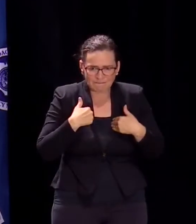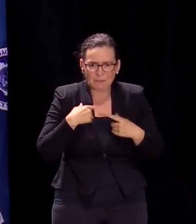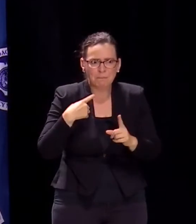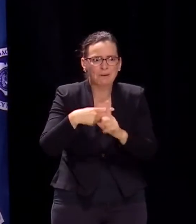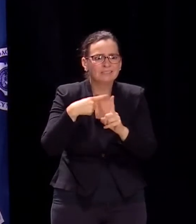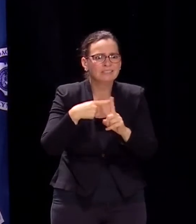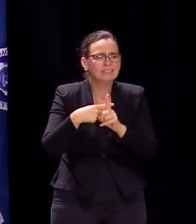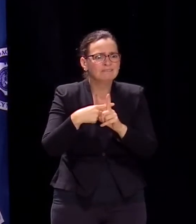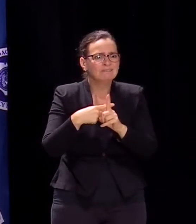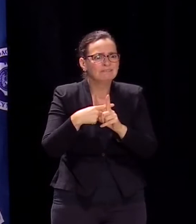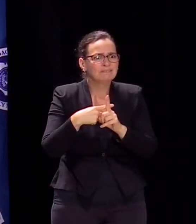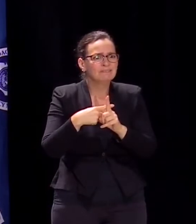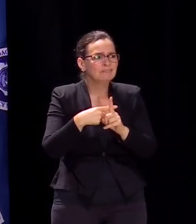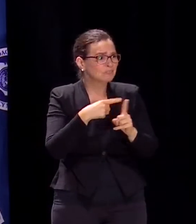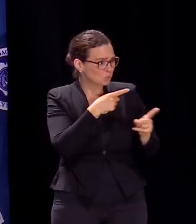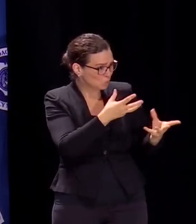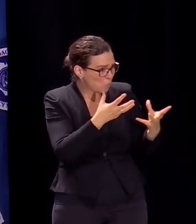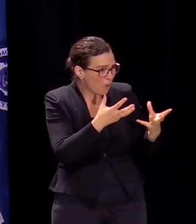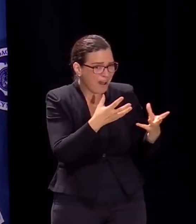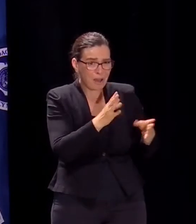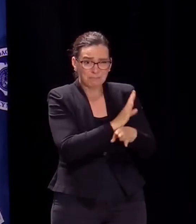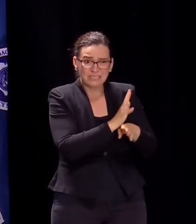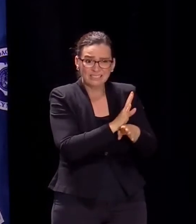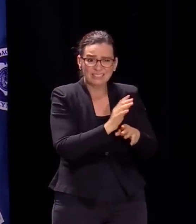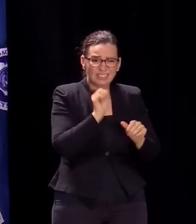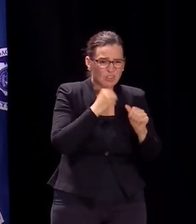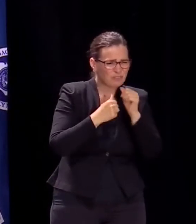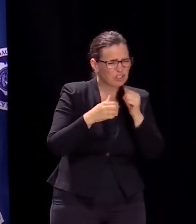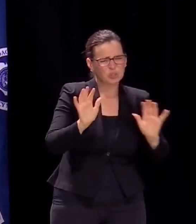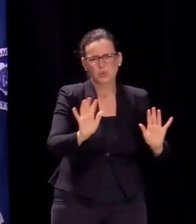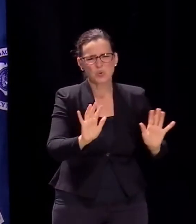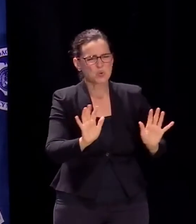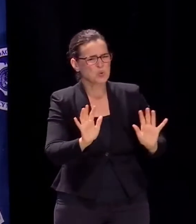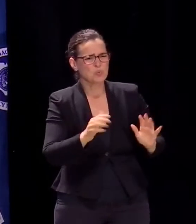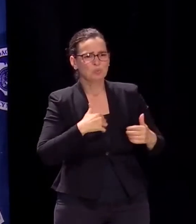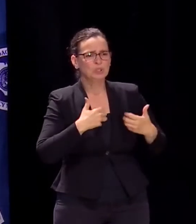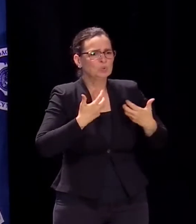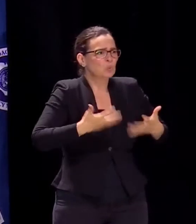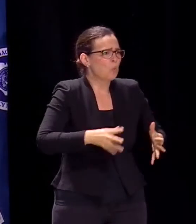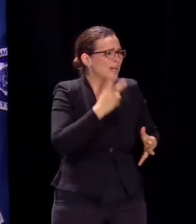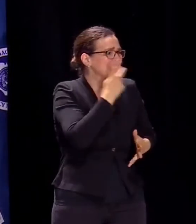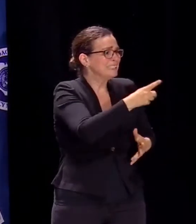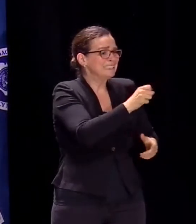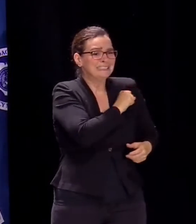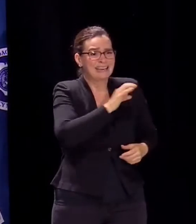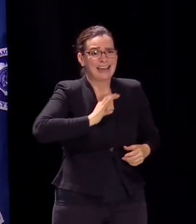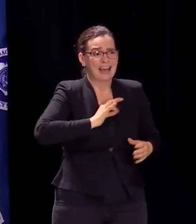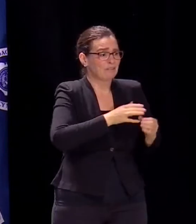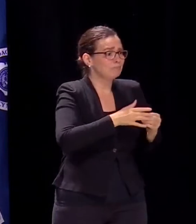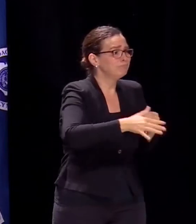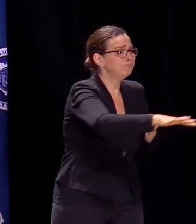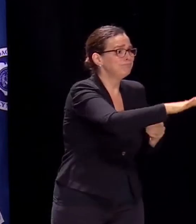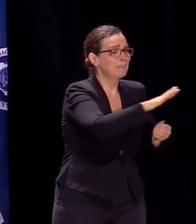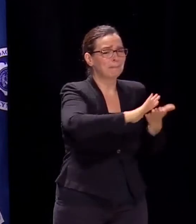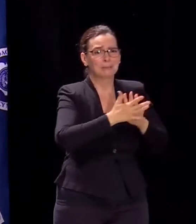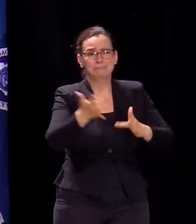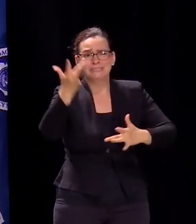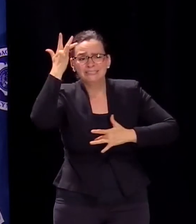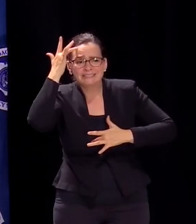producing and you stay in business is to make sure that you don't lose your workforce. So what's the best way of that? Let us get in there and test everybody. And